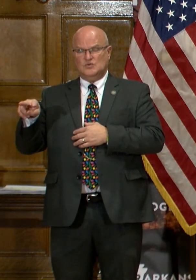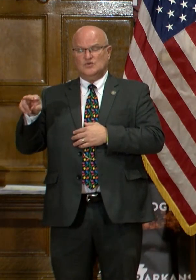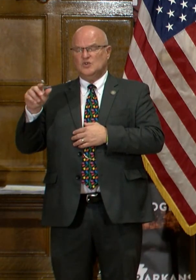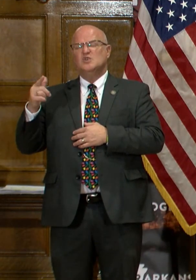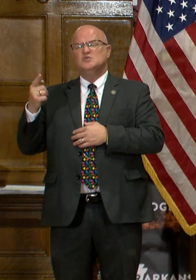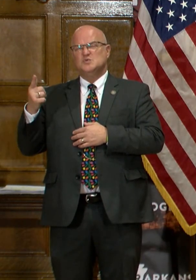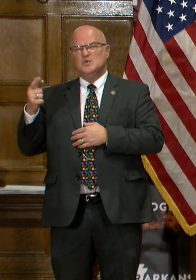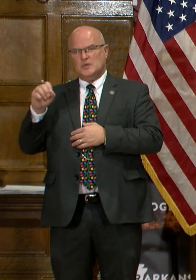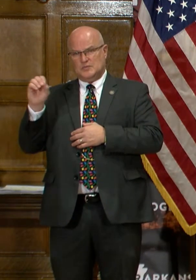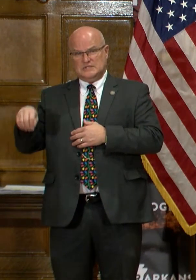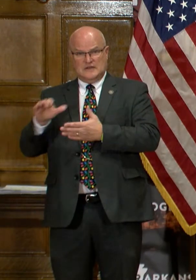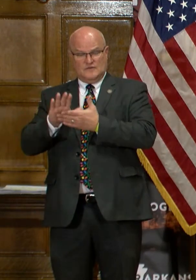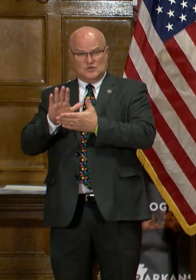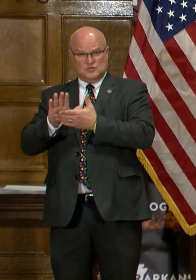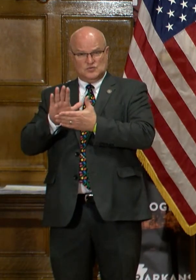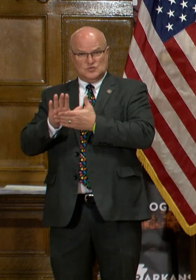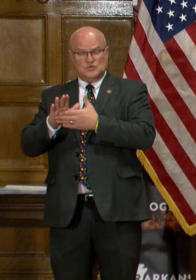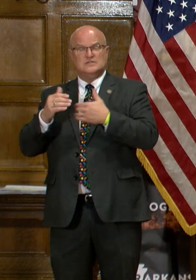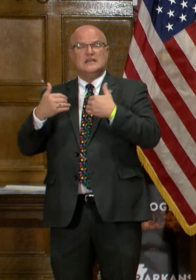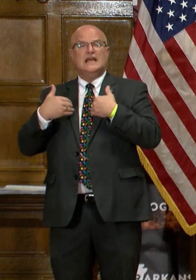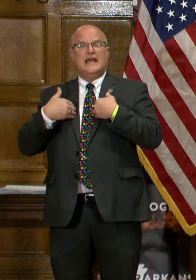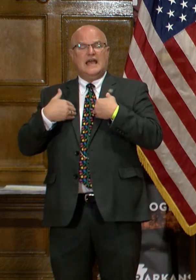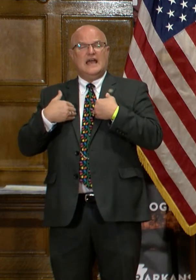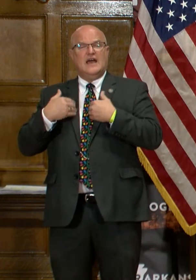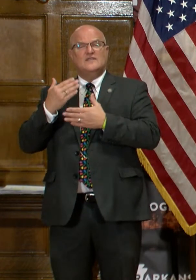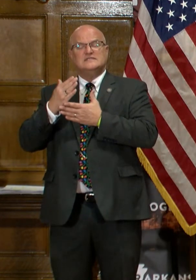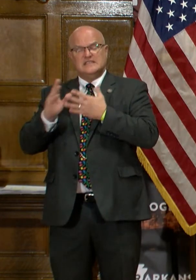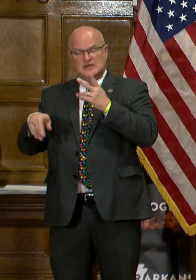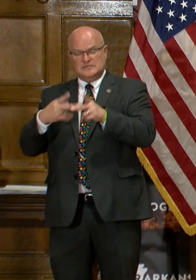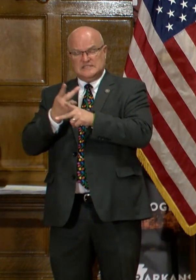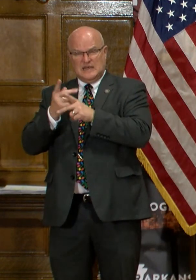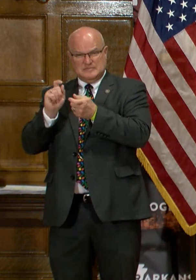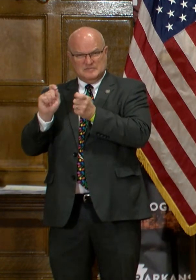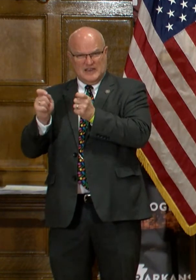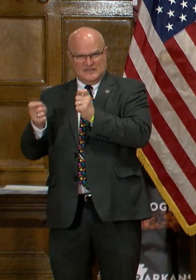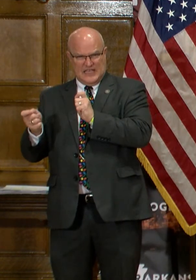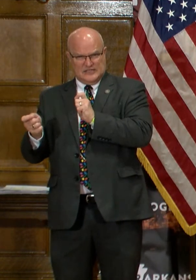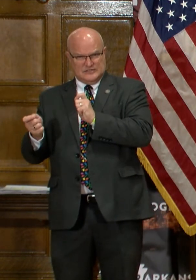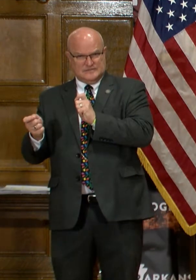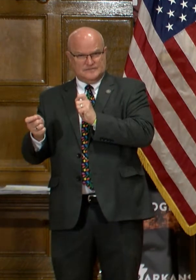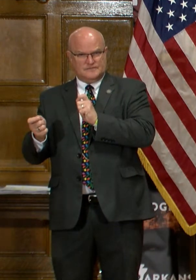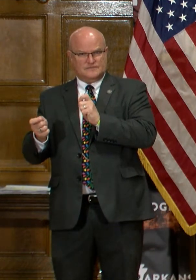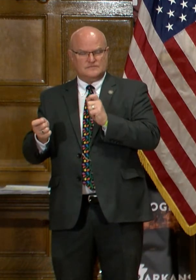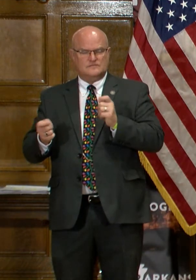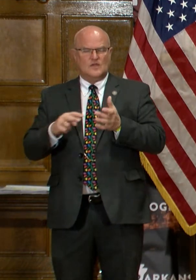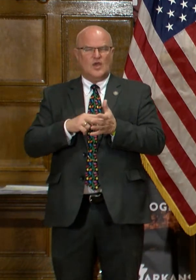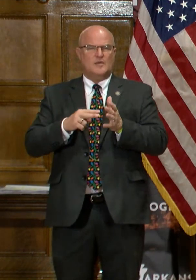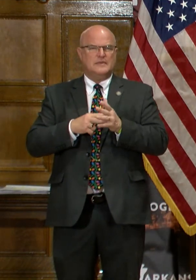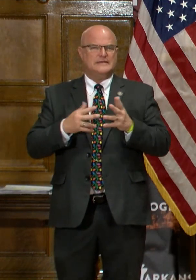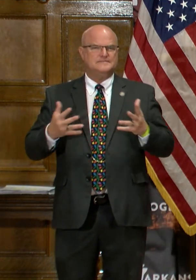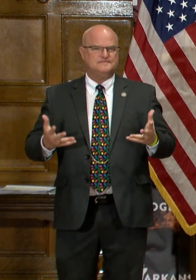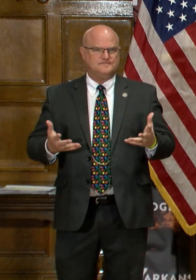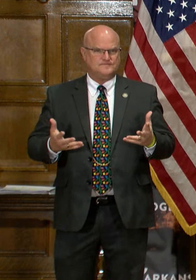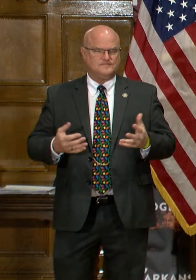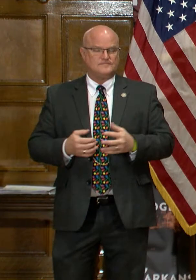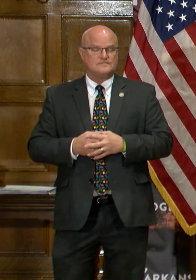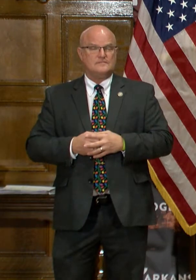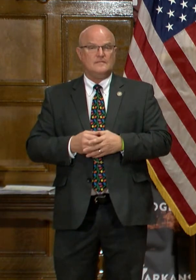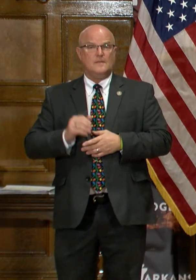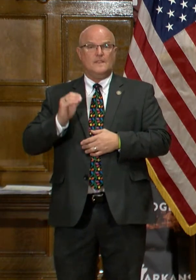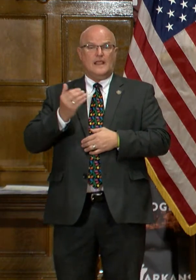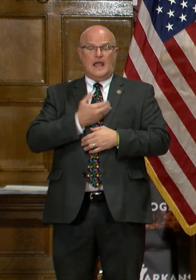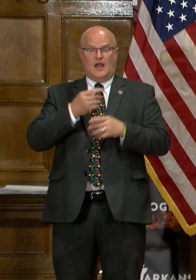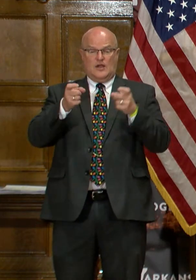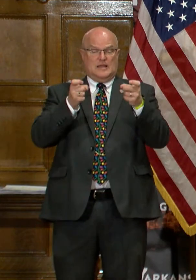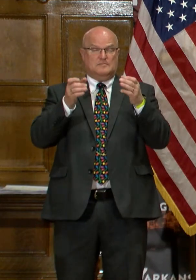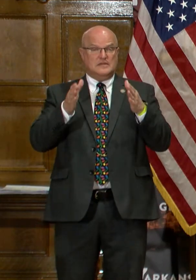21% of our schools that have had some type of modification. What does this mean? This means that our administrators